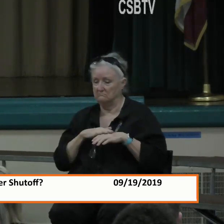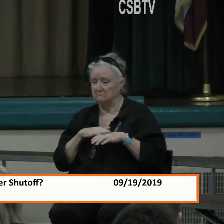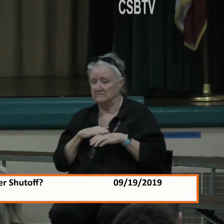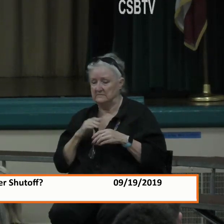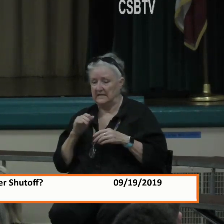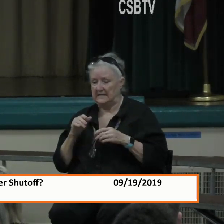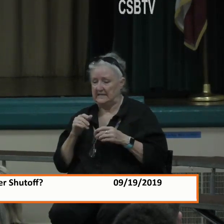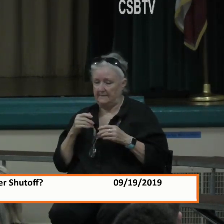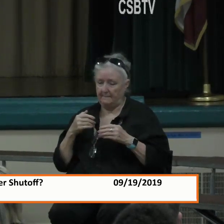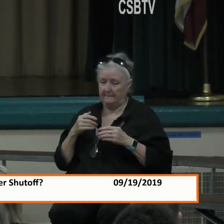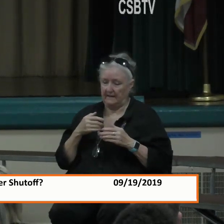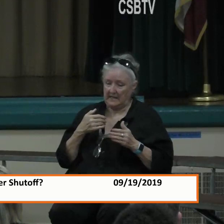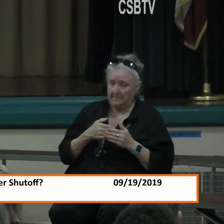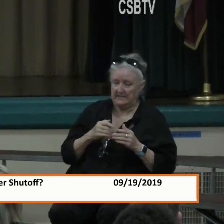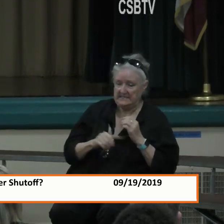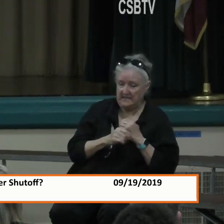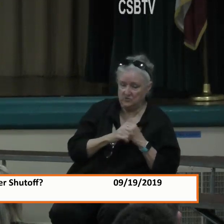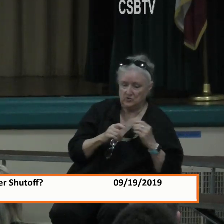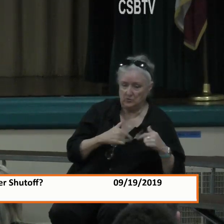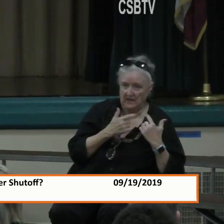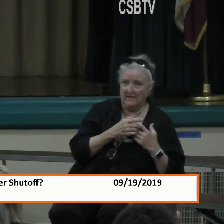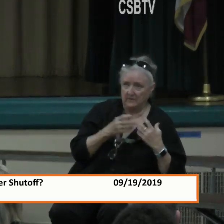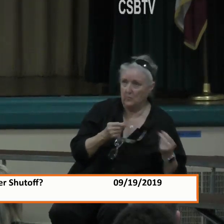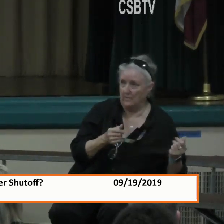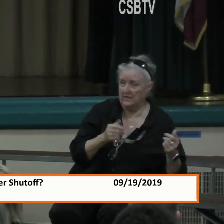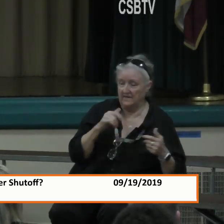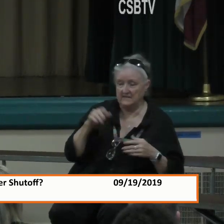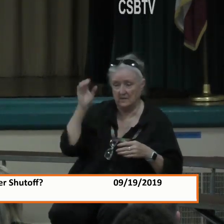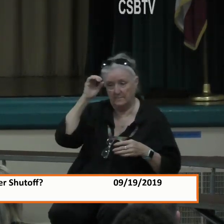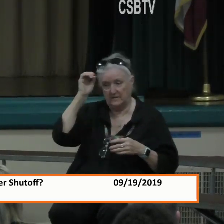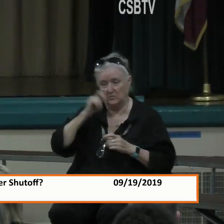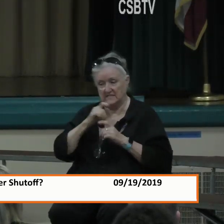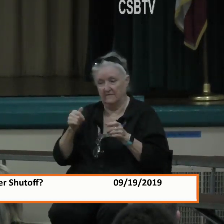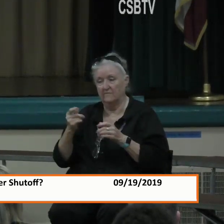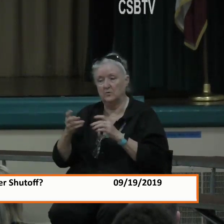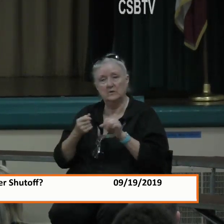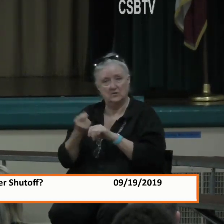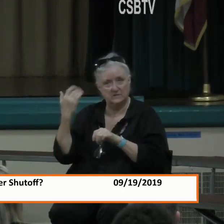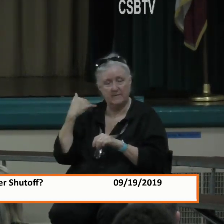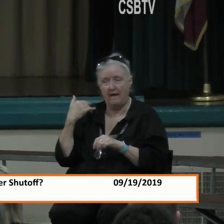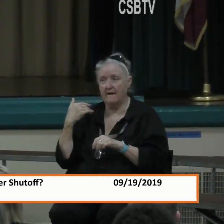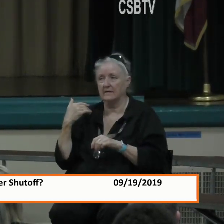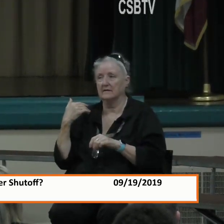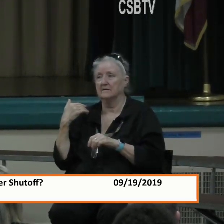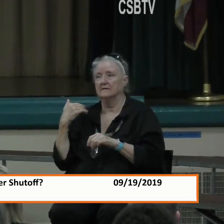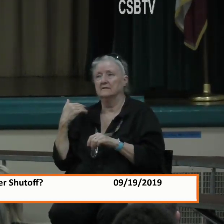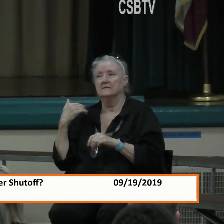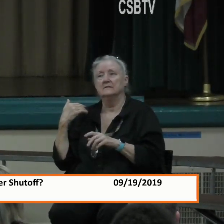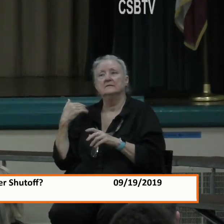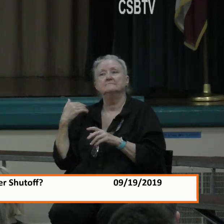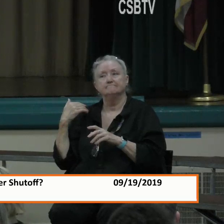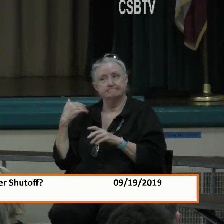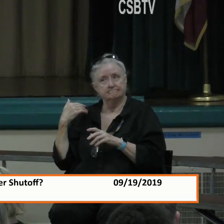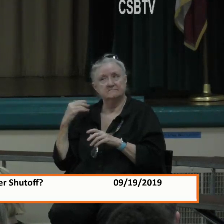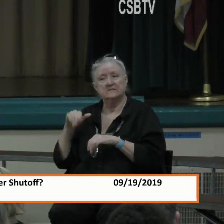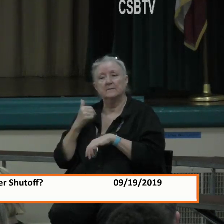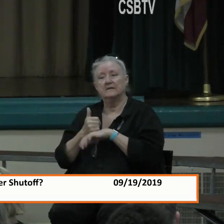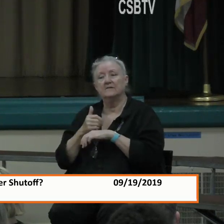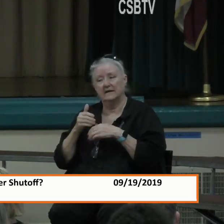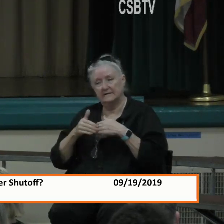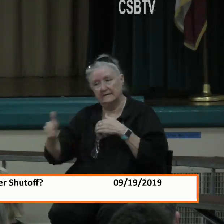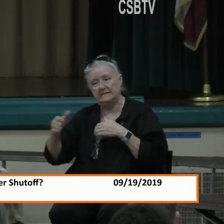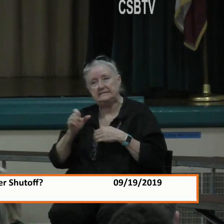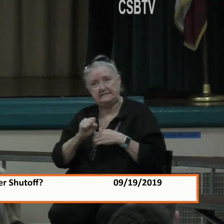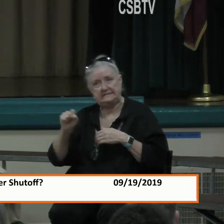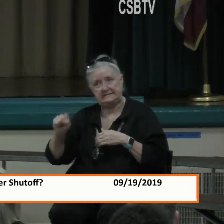property. This opinion was given a few years back and has been in effect in San Diego